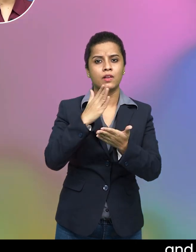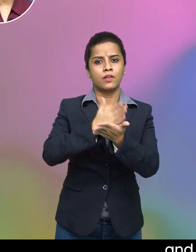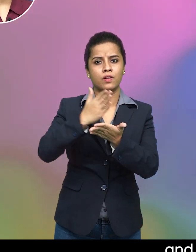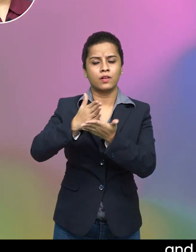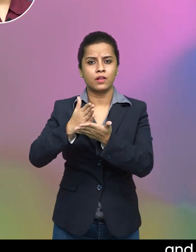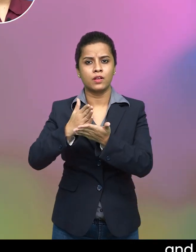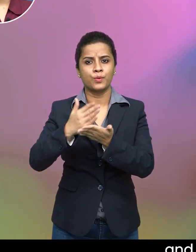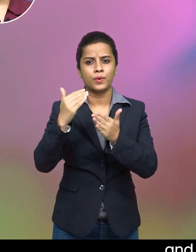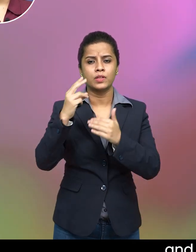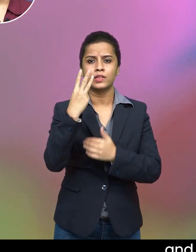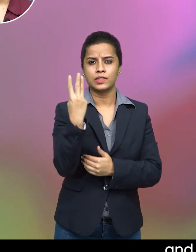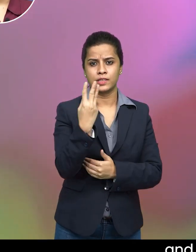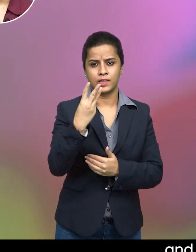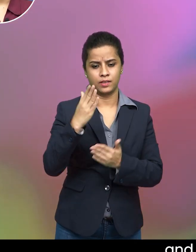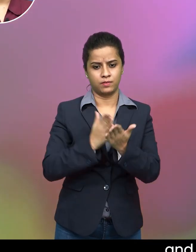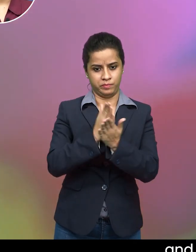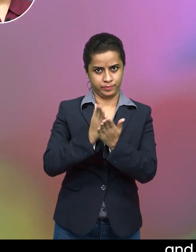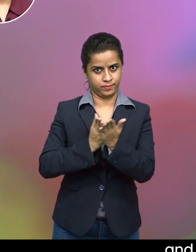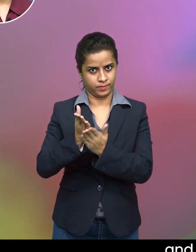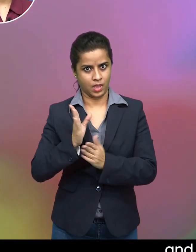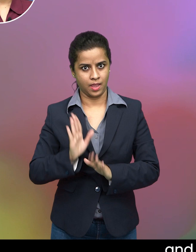3 steps.